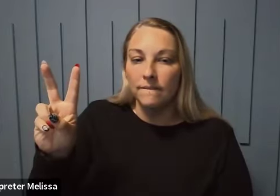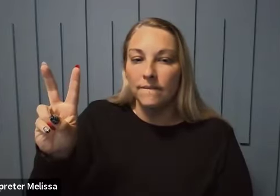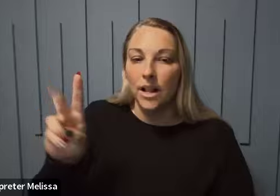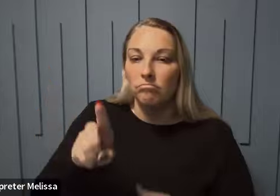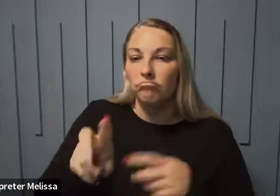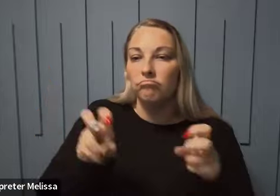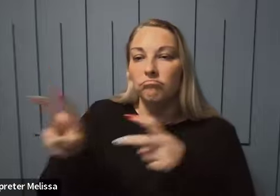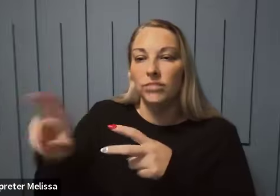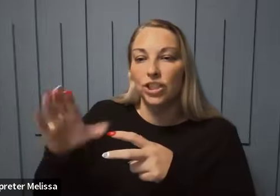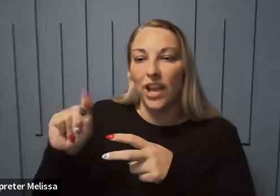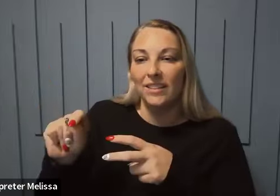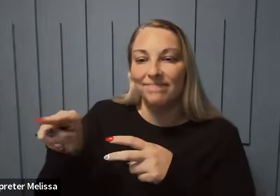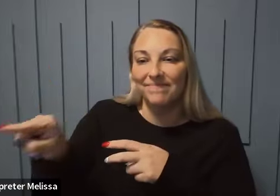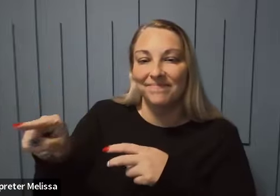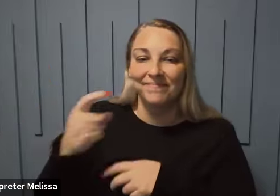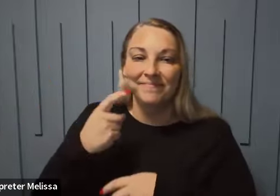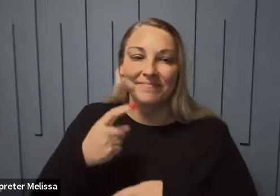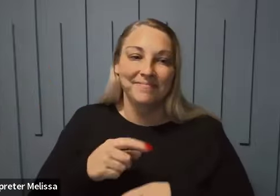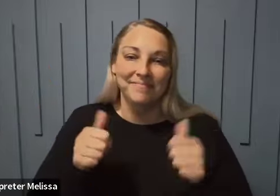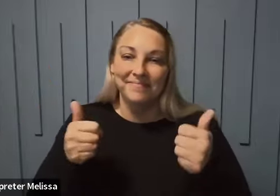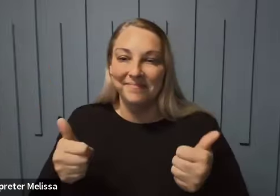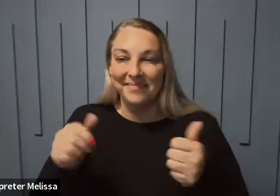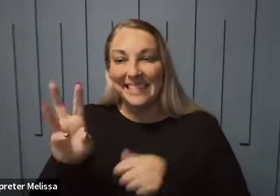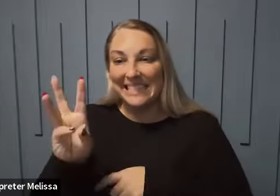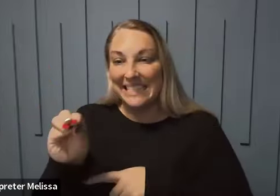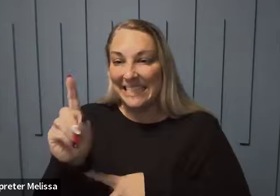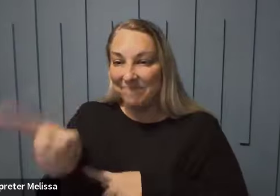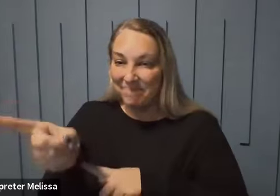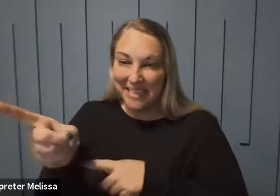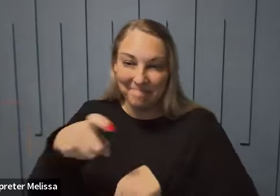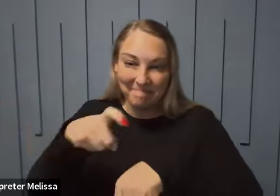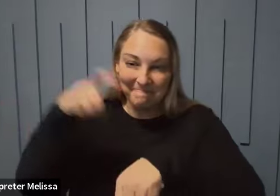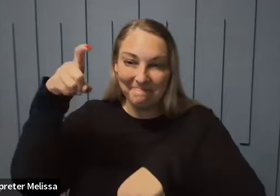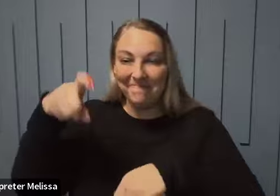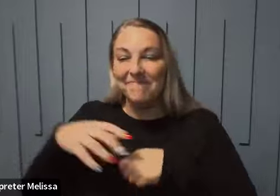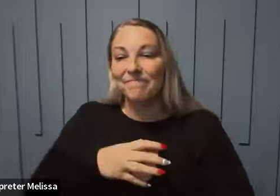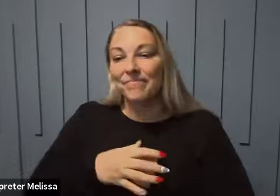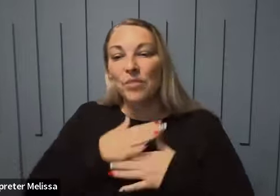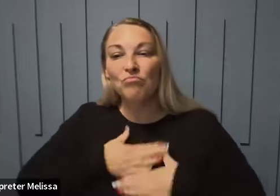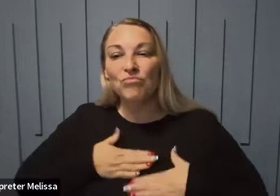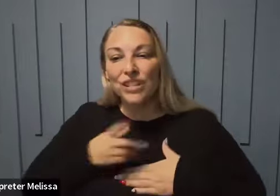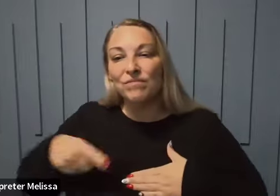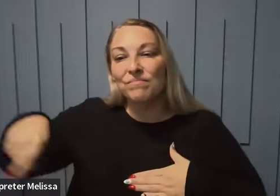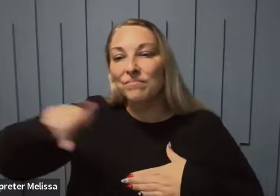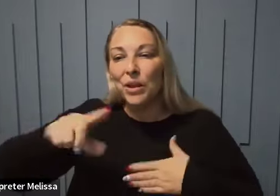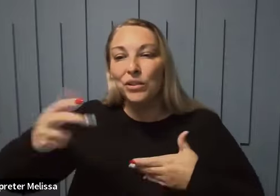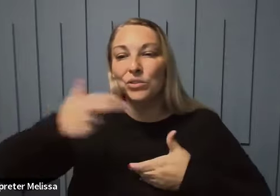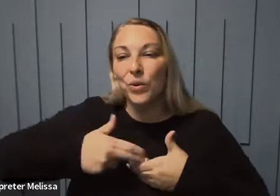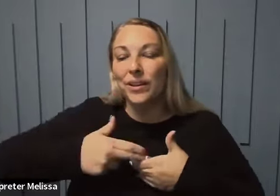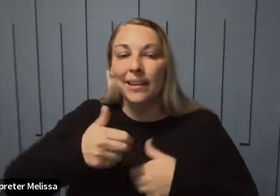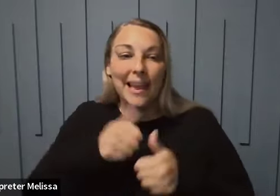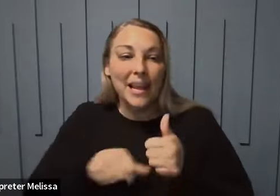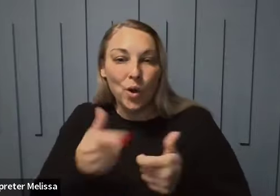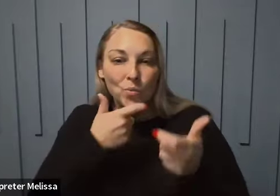Perfect. I think we're right at 60 minutes. Thank you for being here. I appreciate you all for being here, and anyone watching video